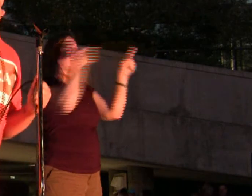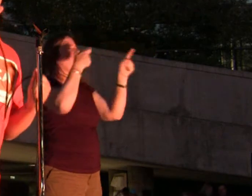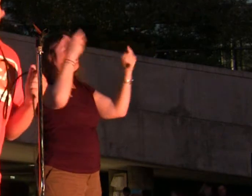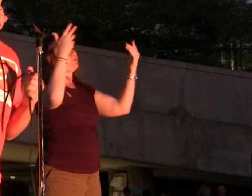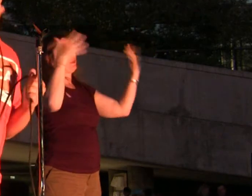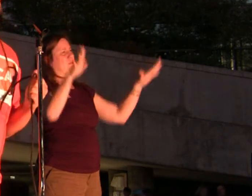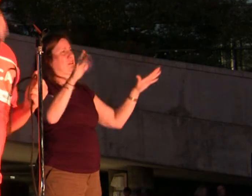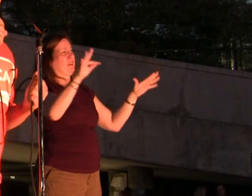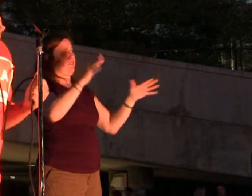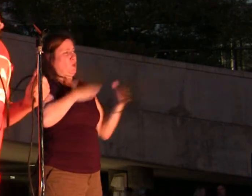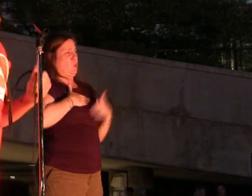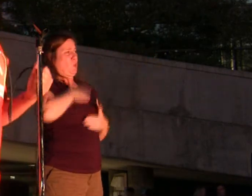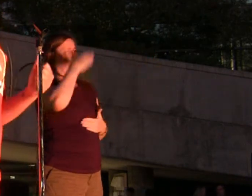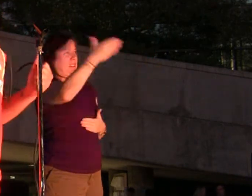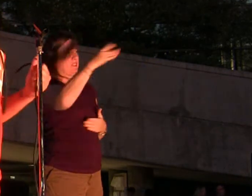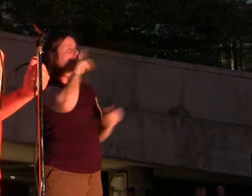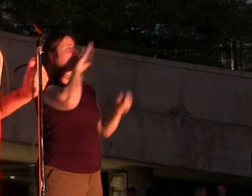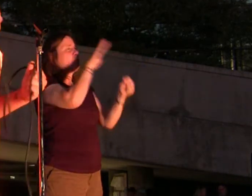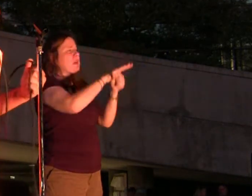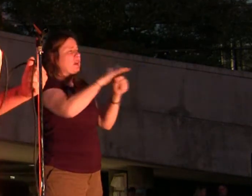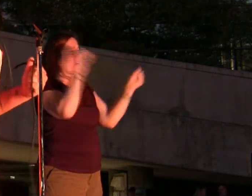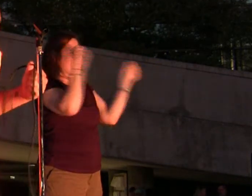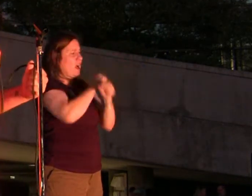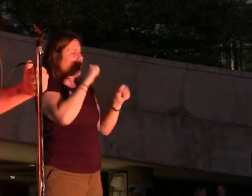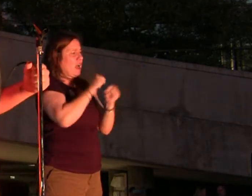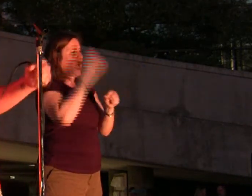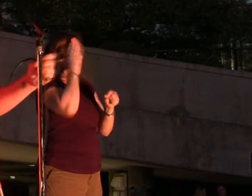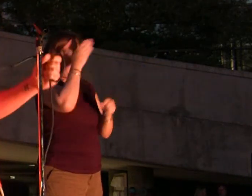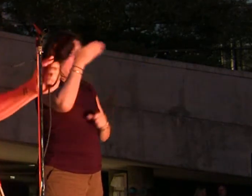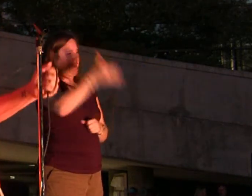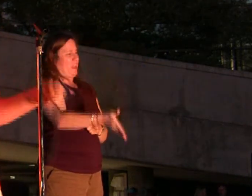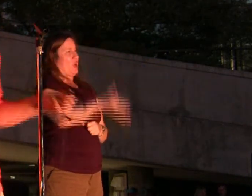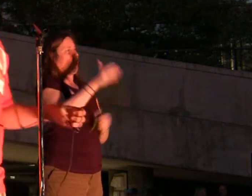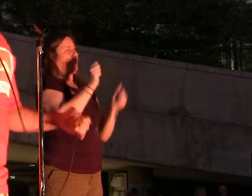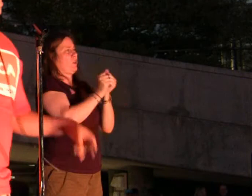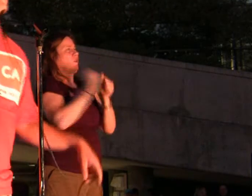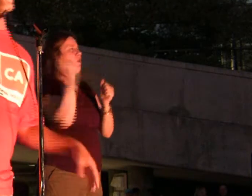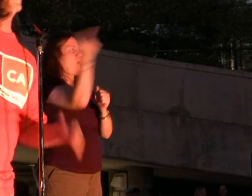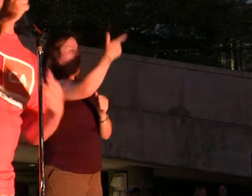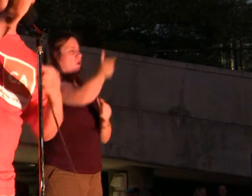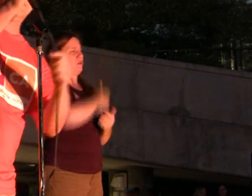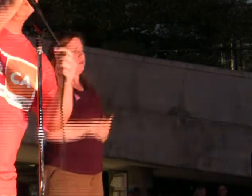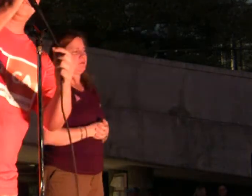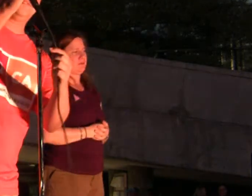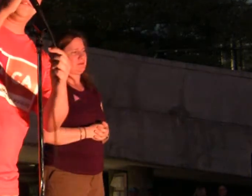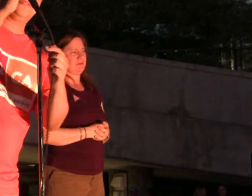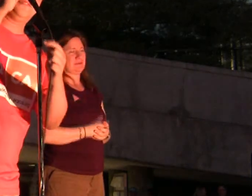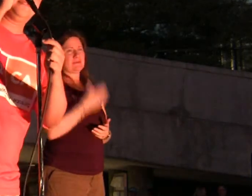you're willing to commit to fight, I will stand there with you. Thank you.